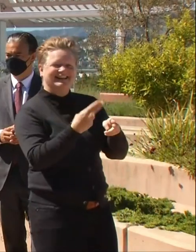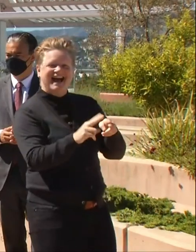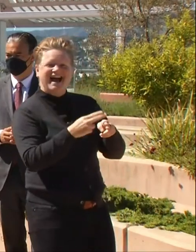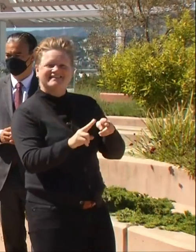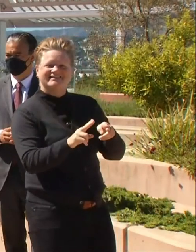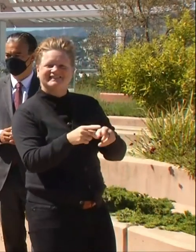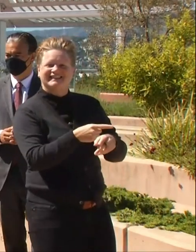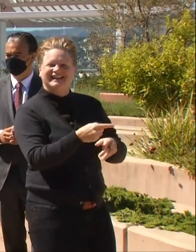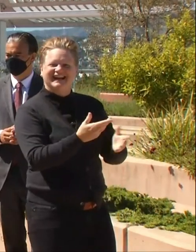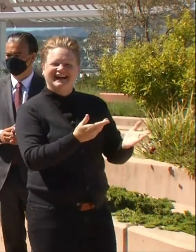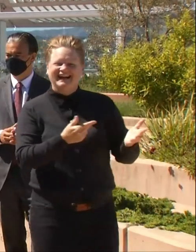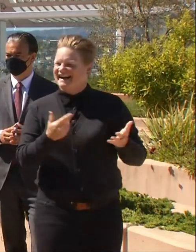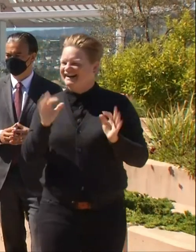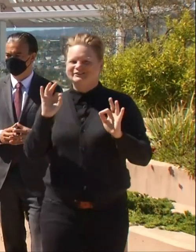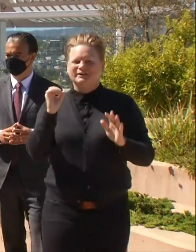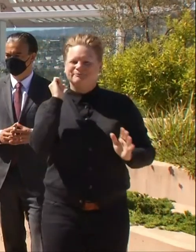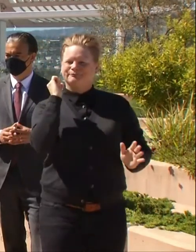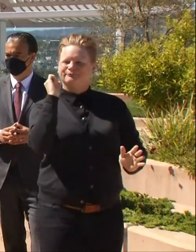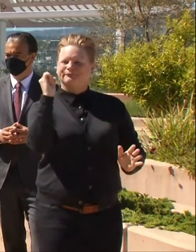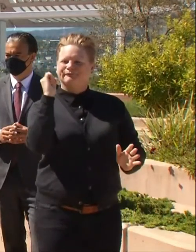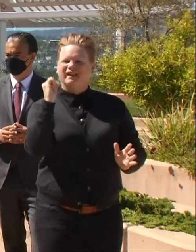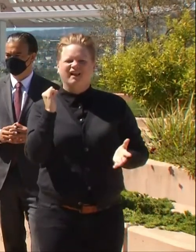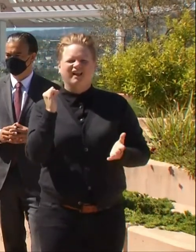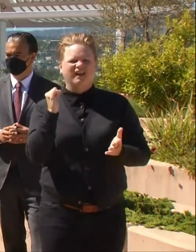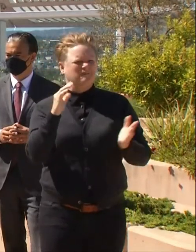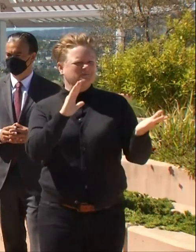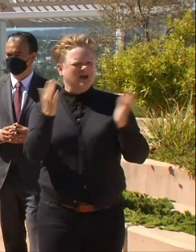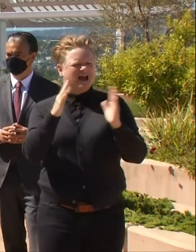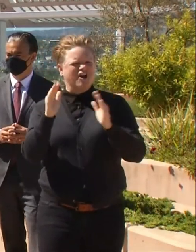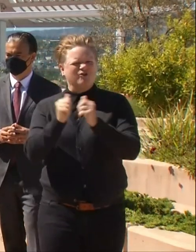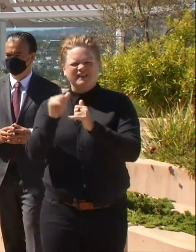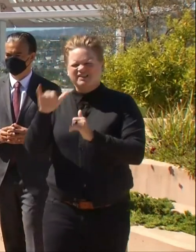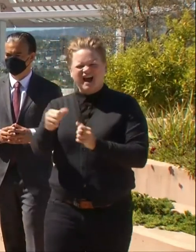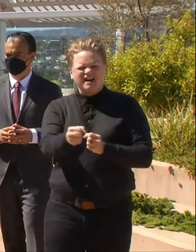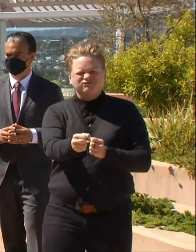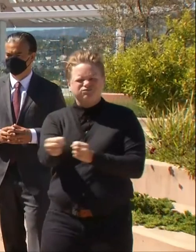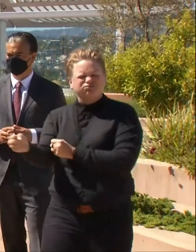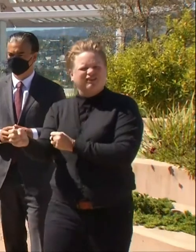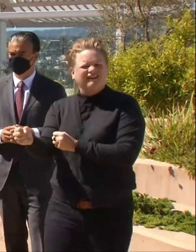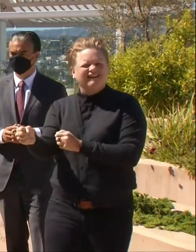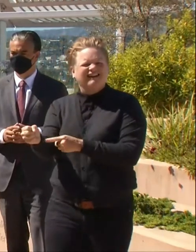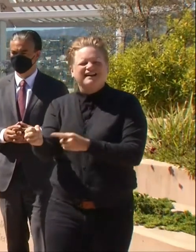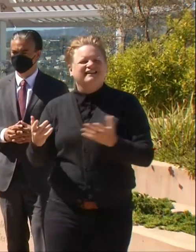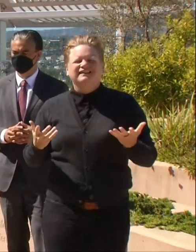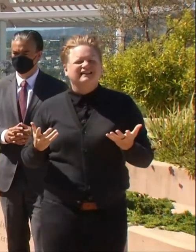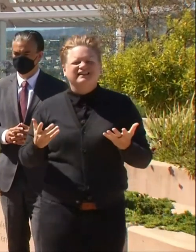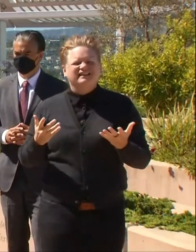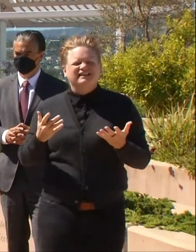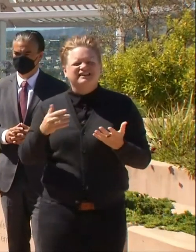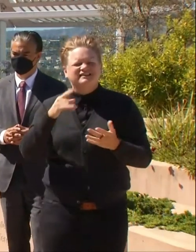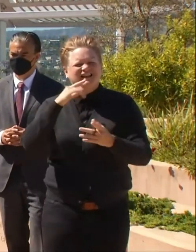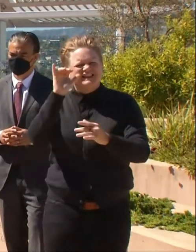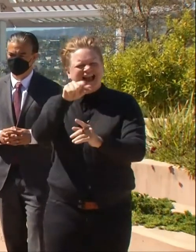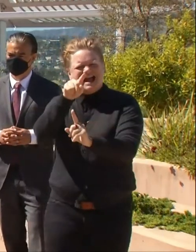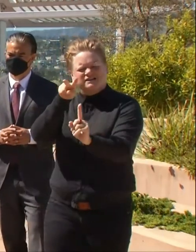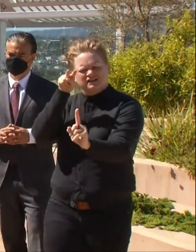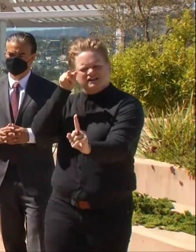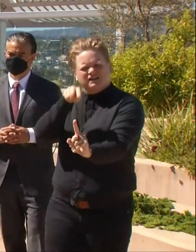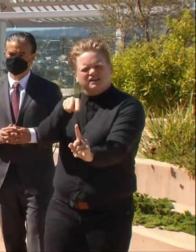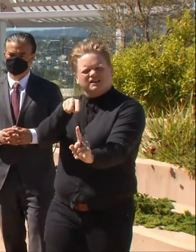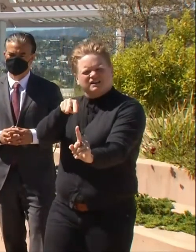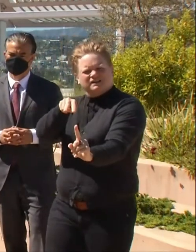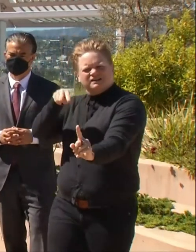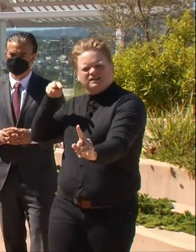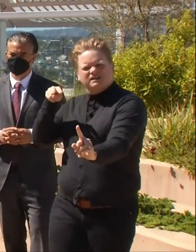mass destruction. Gun violence should be viewed as a public health crisis in the United States. Last year, 20,000